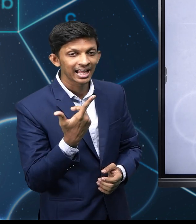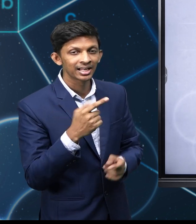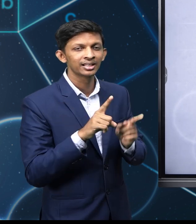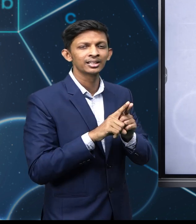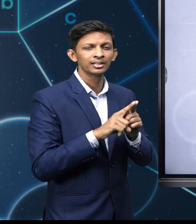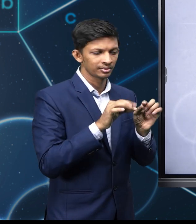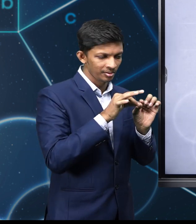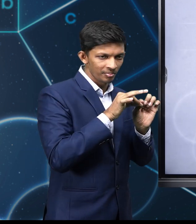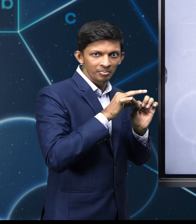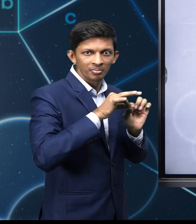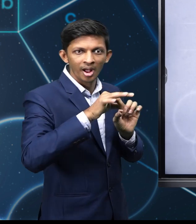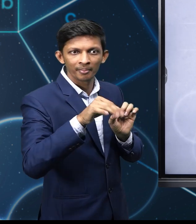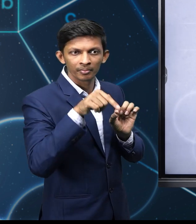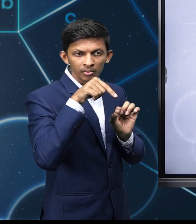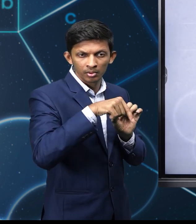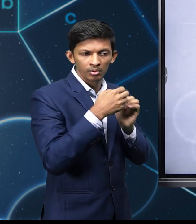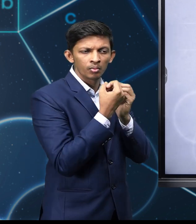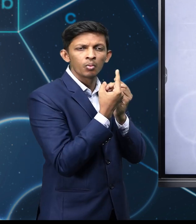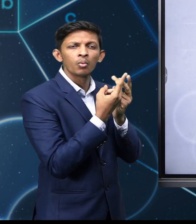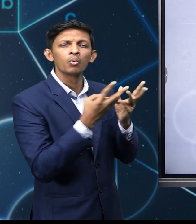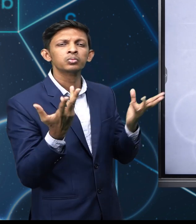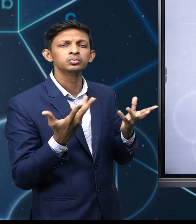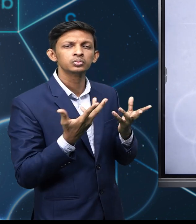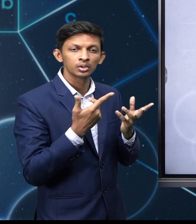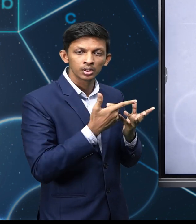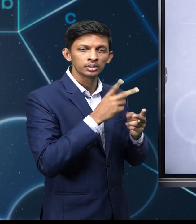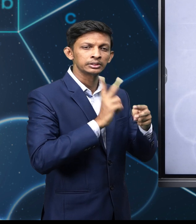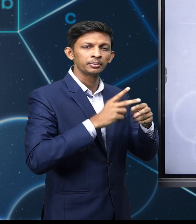be in proportion if such quantities vary in constant ratio.